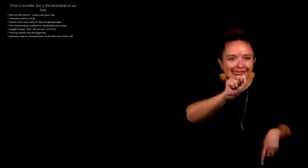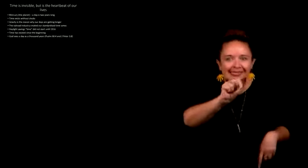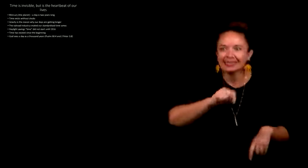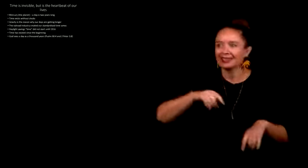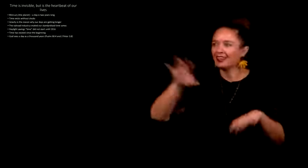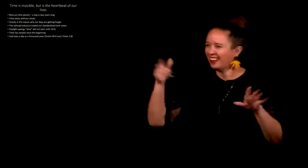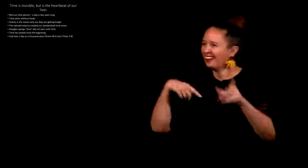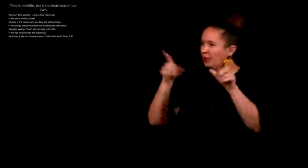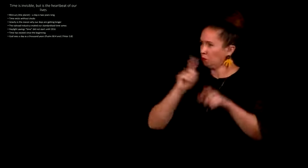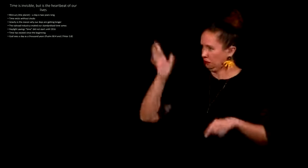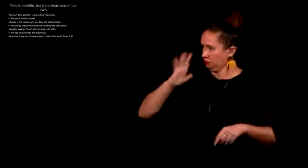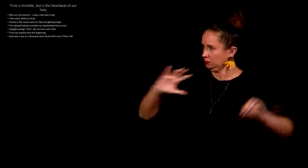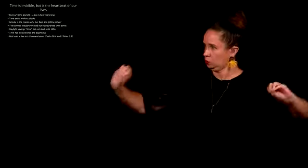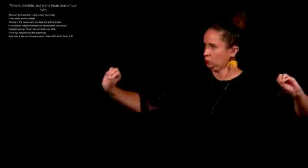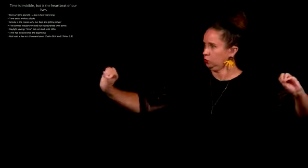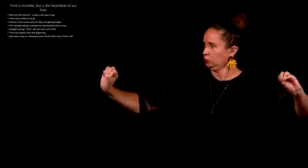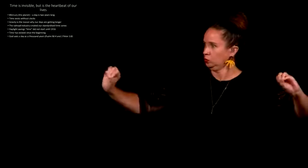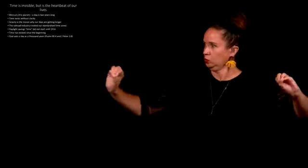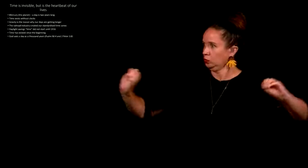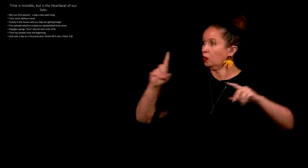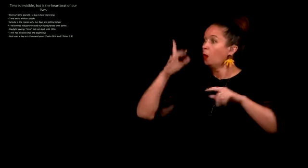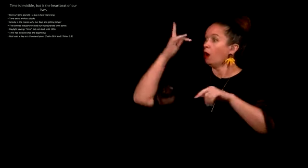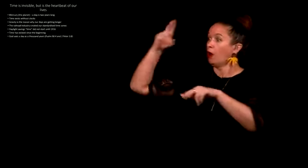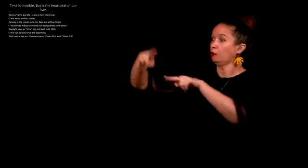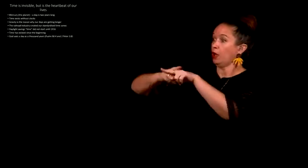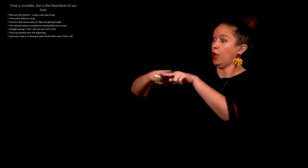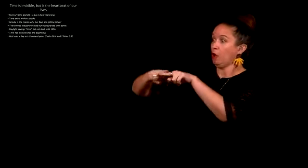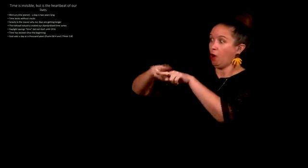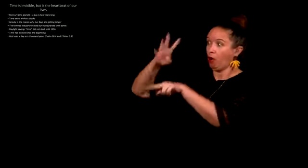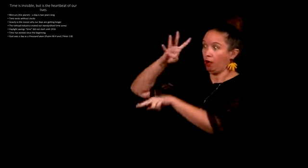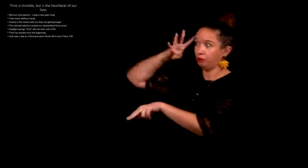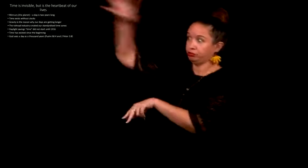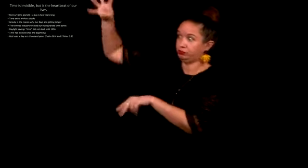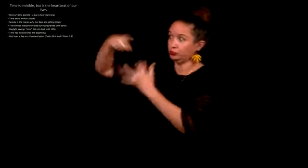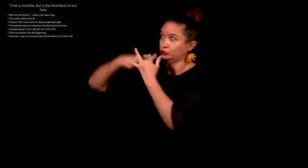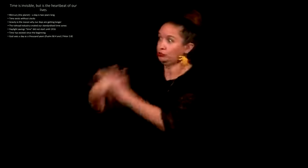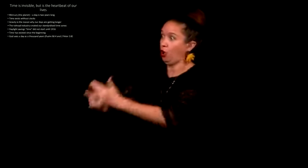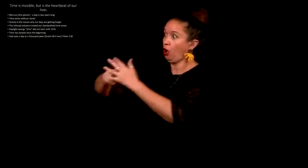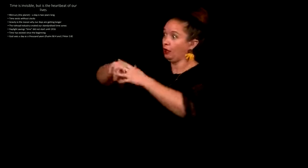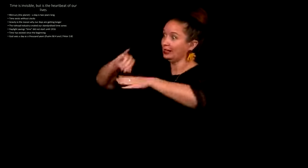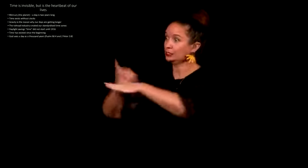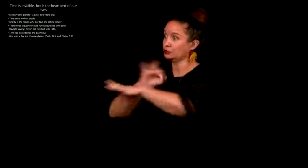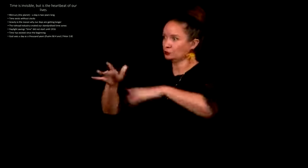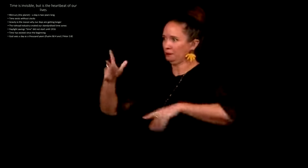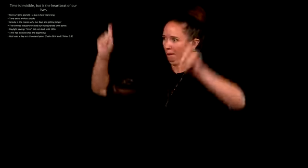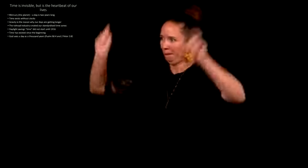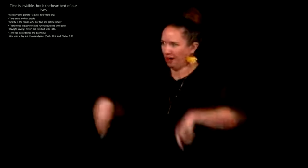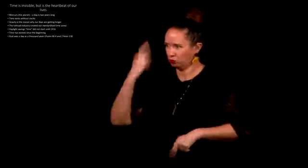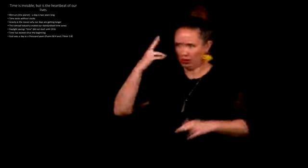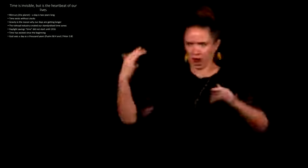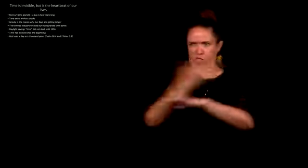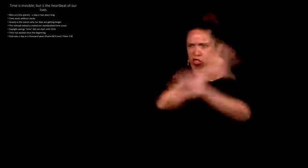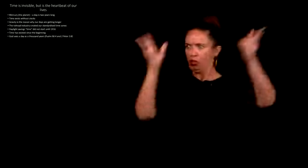We have Central Standard Time, Pacific Standard Time. Did you know that the railroad